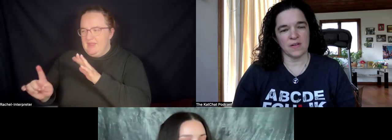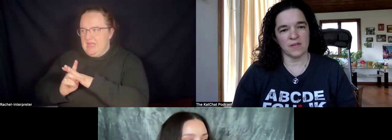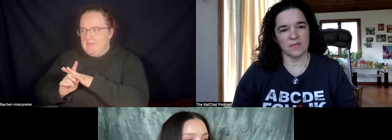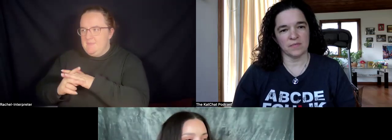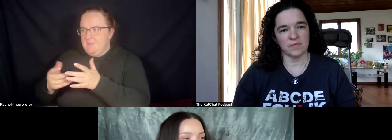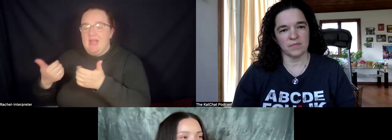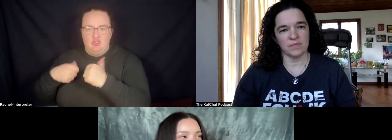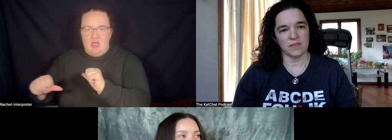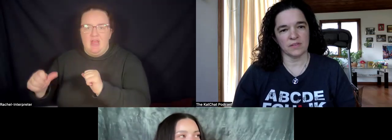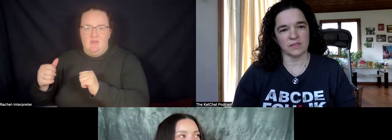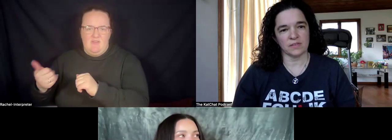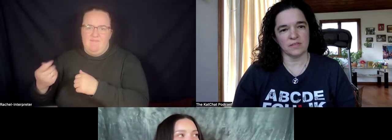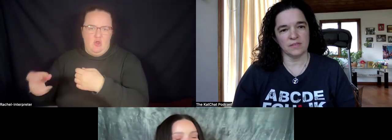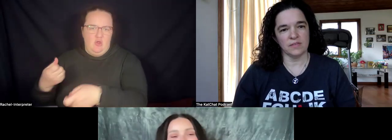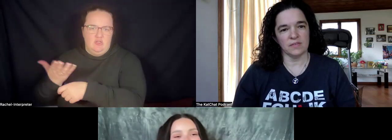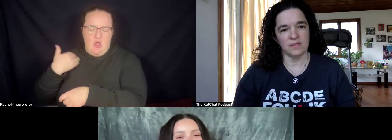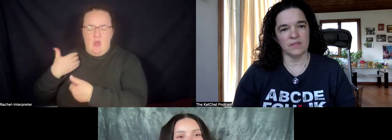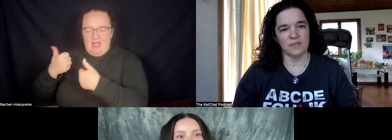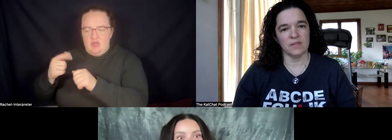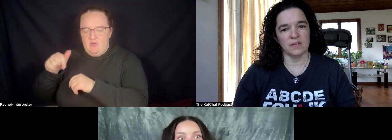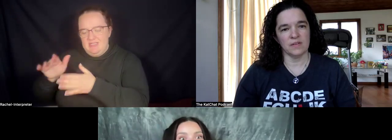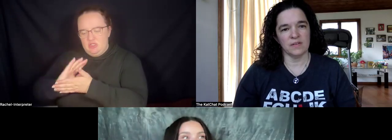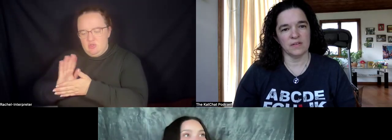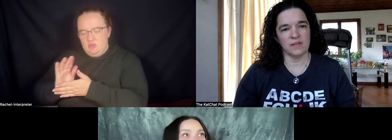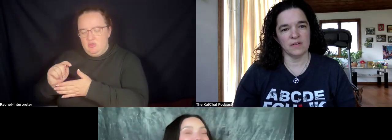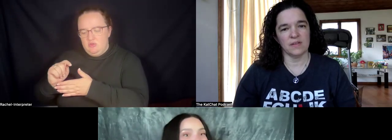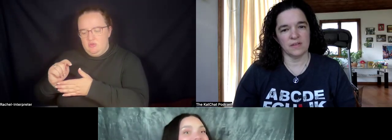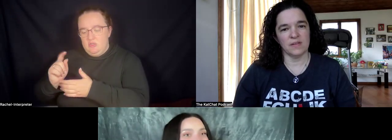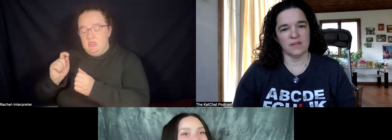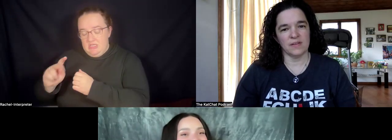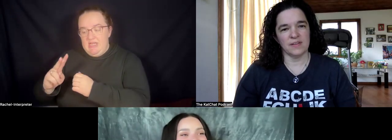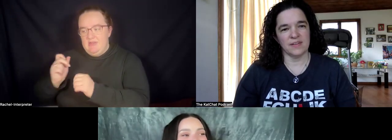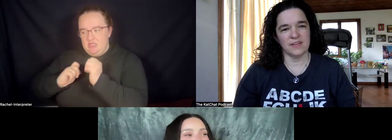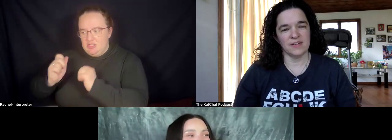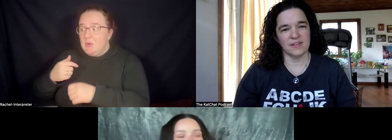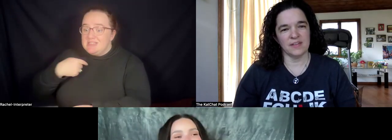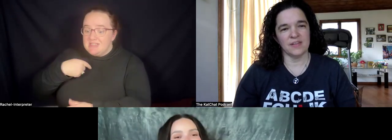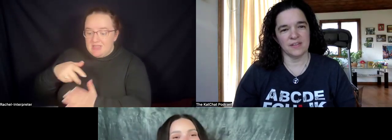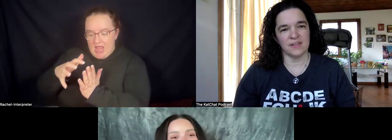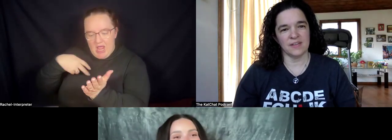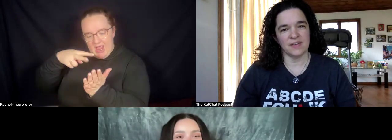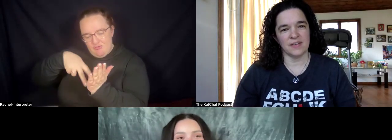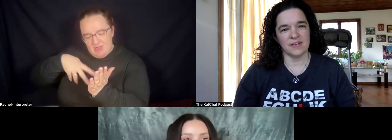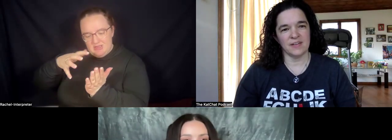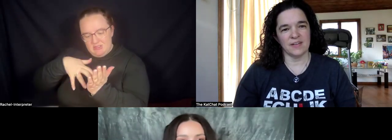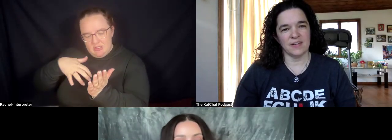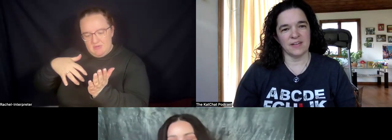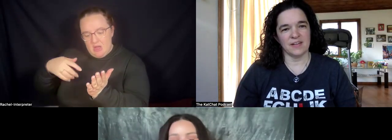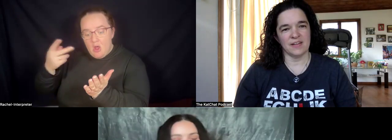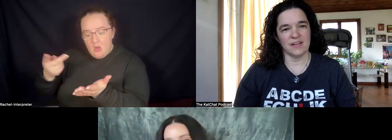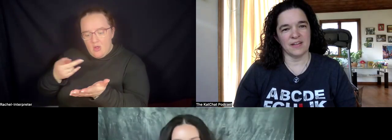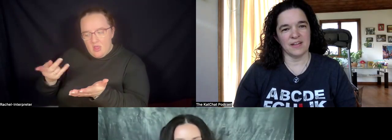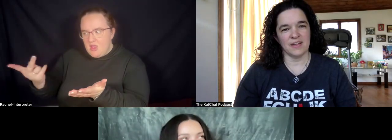audition for a couple of years ago, and when I read the script, I was like, "It's me and Olivier." And I messaged him, and he was in Mexico at the time